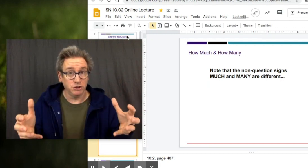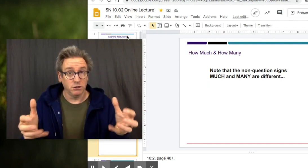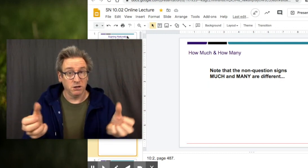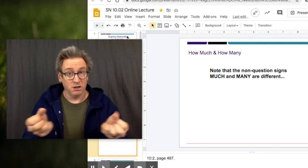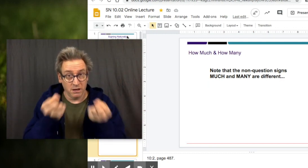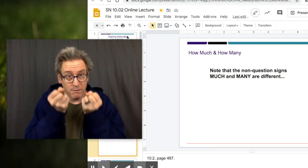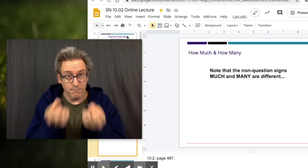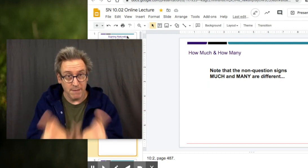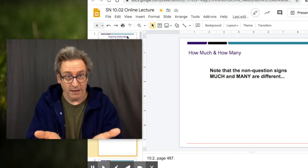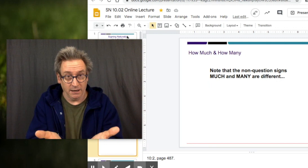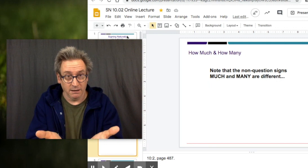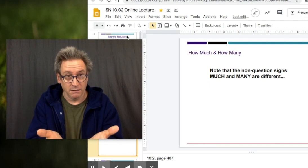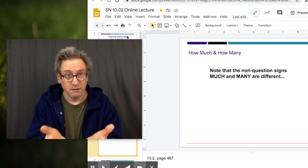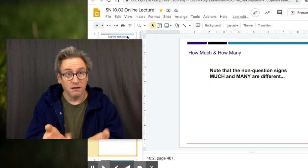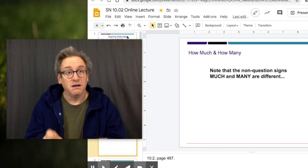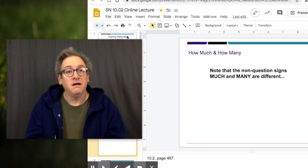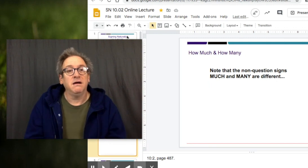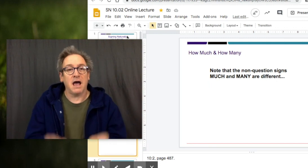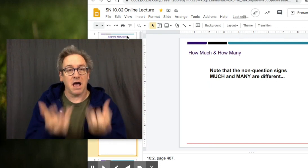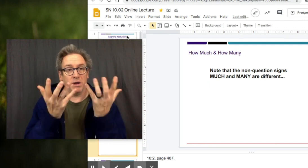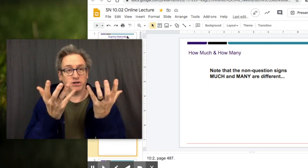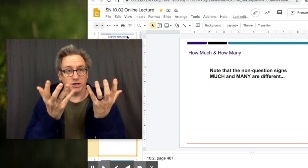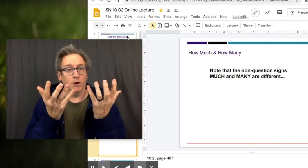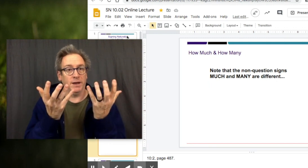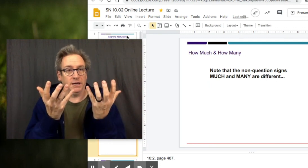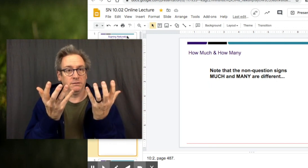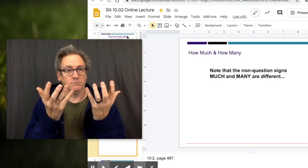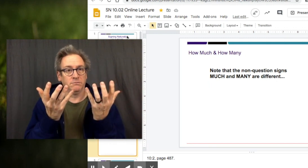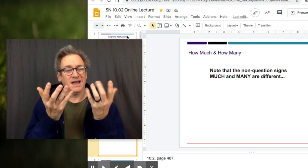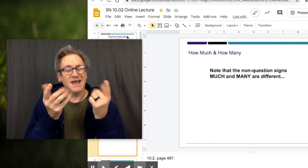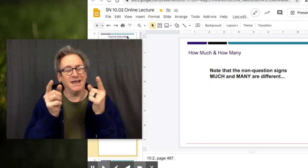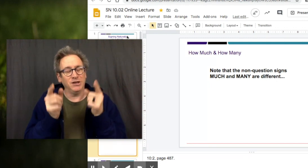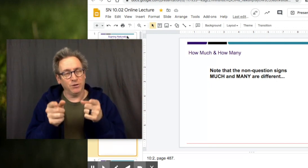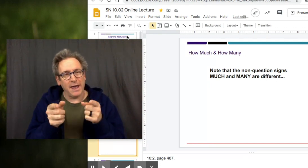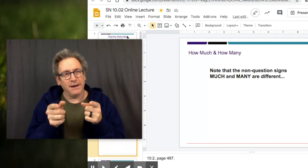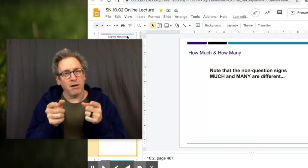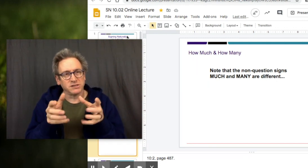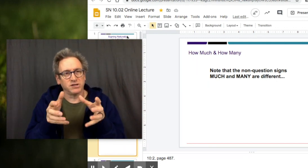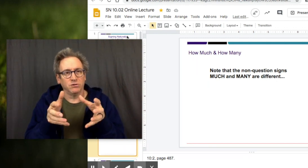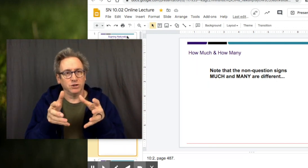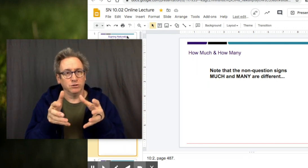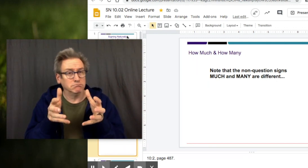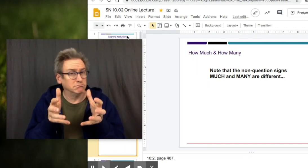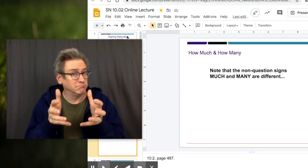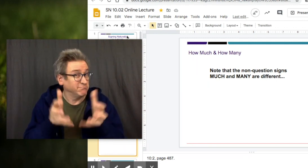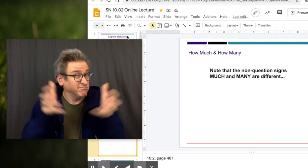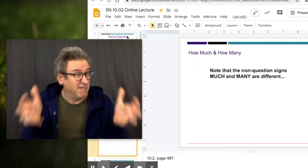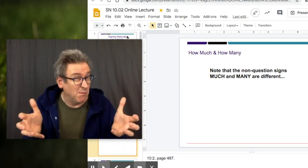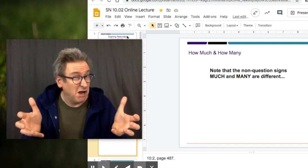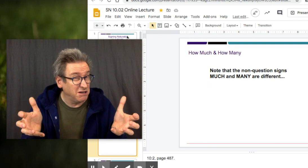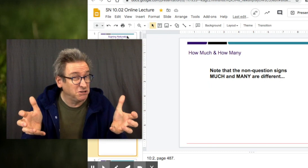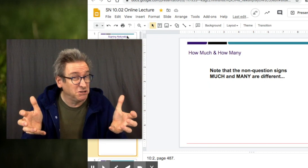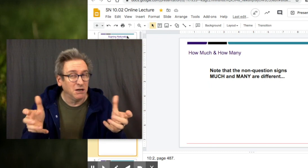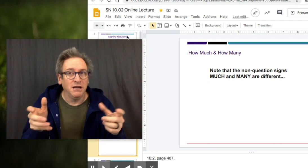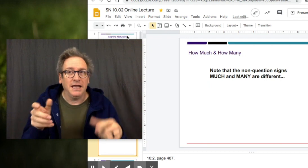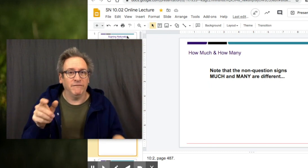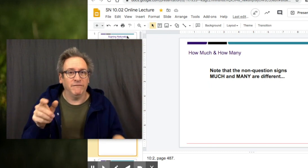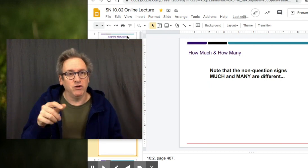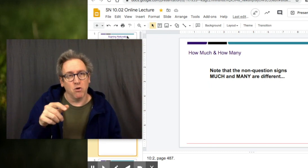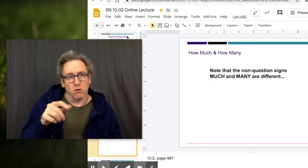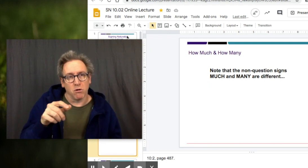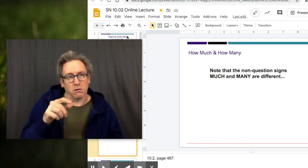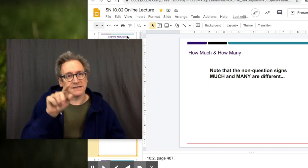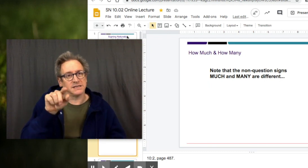much, many, how much and how many. You can also do how much